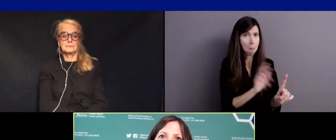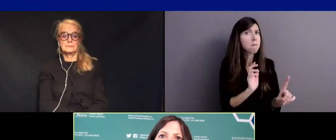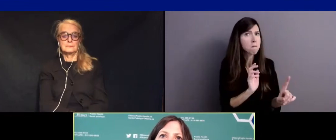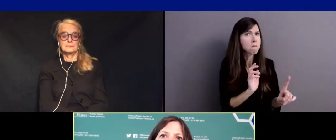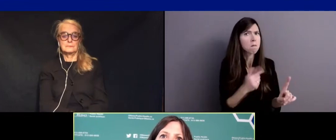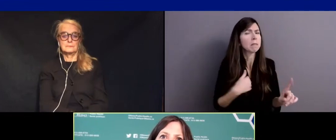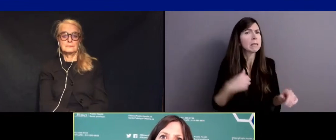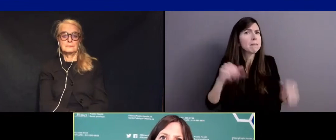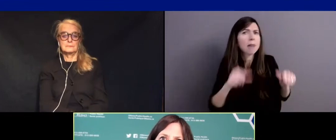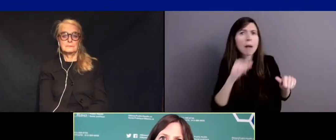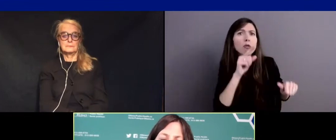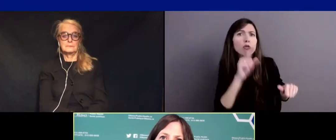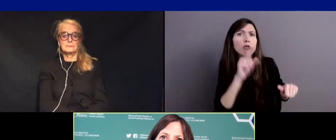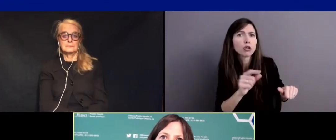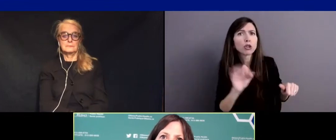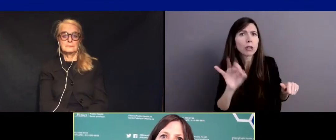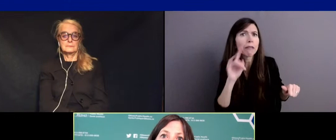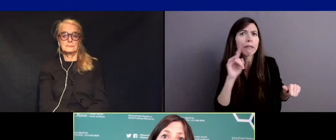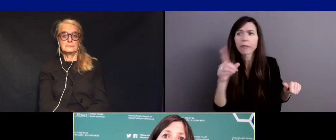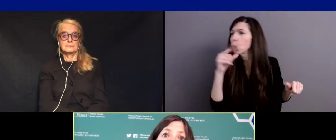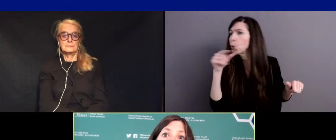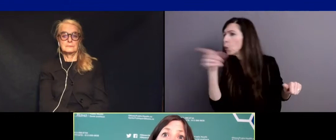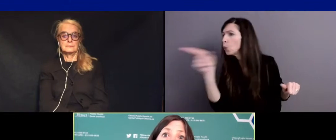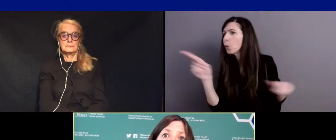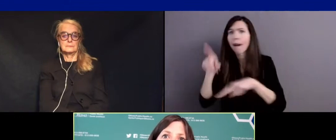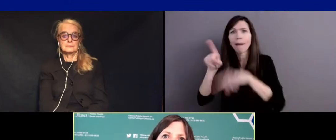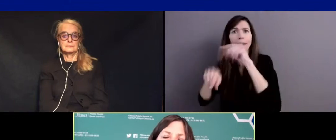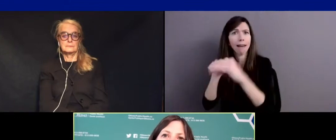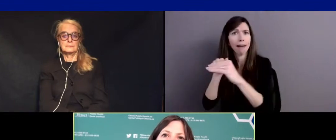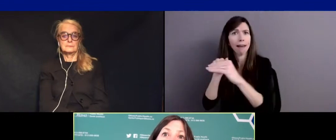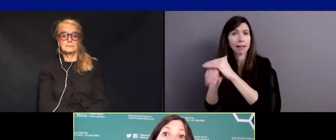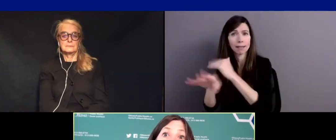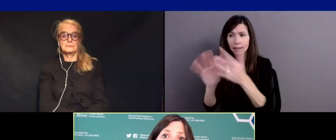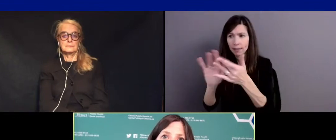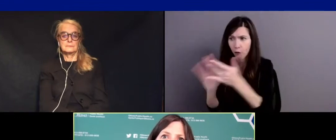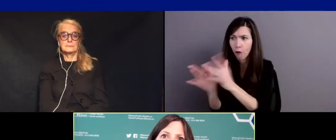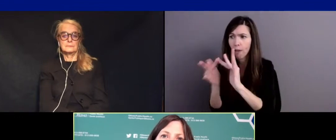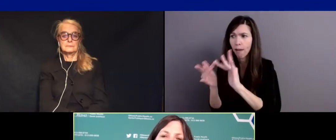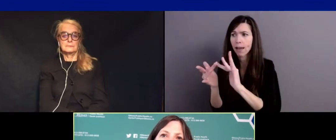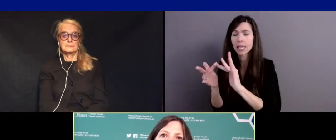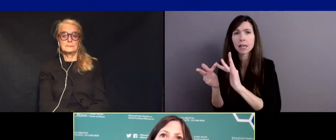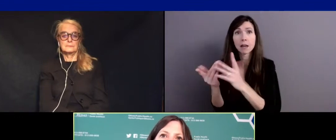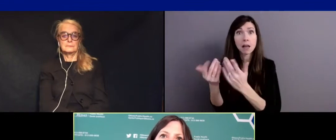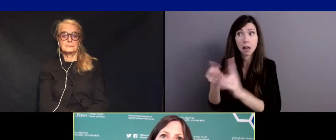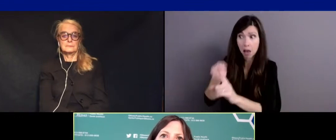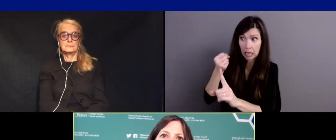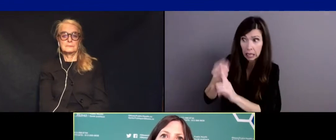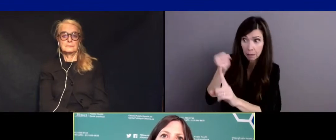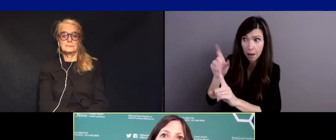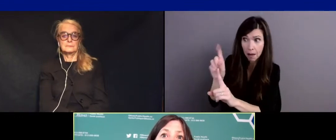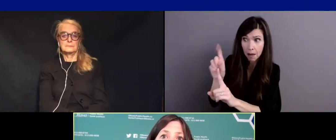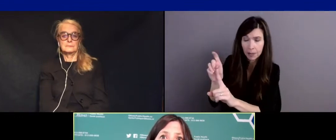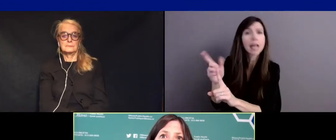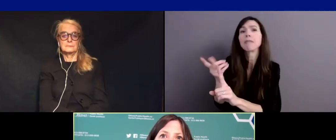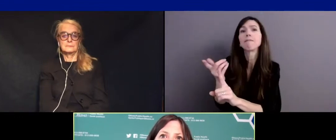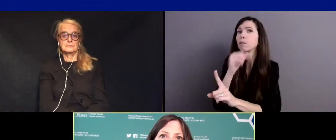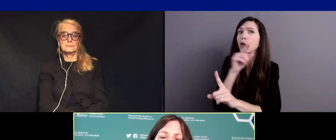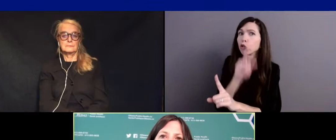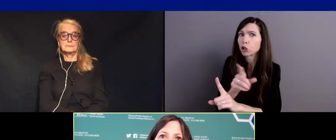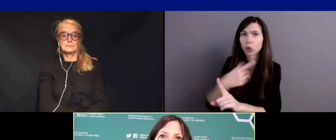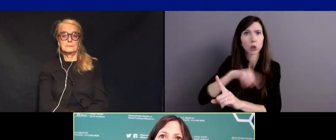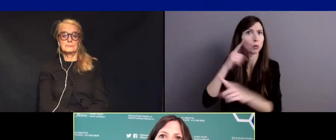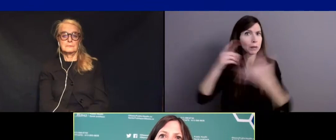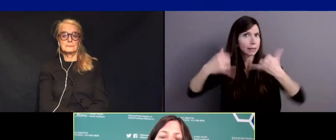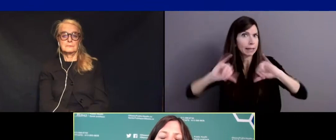for example, in the proportion of the population that's lower income who might not have access to the internet presenting